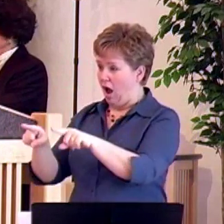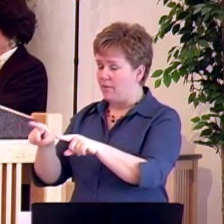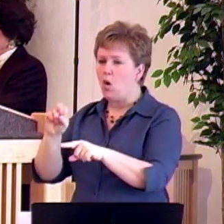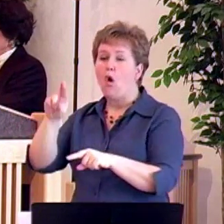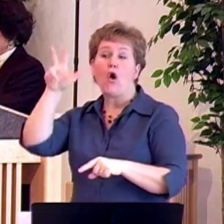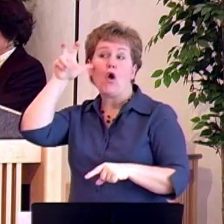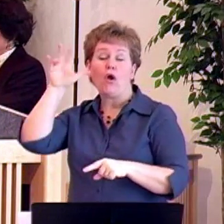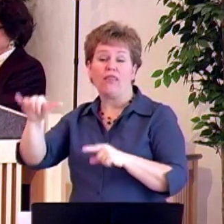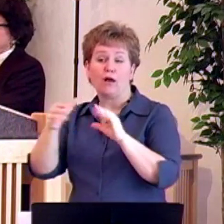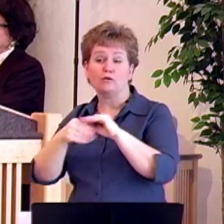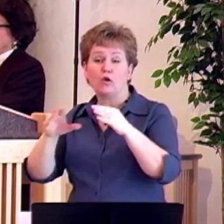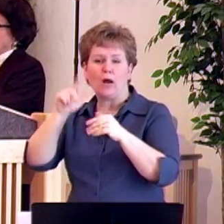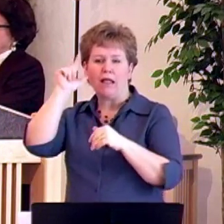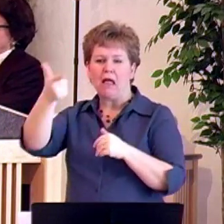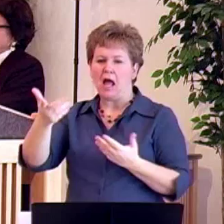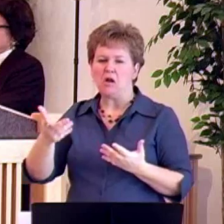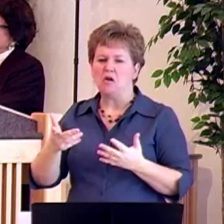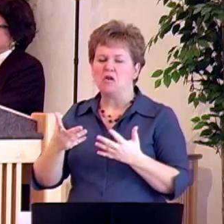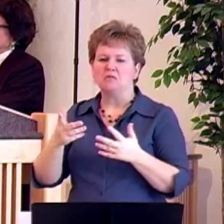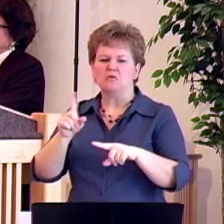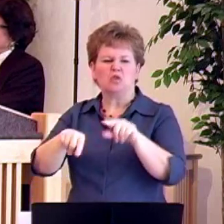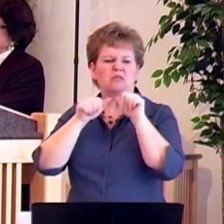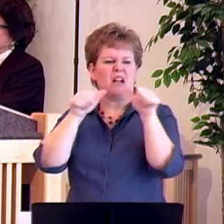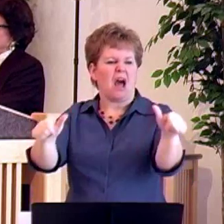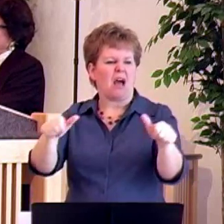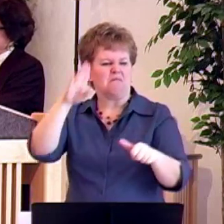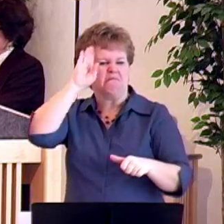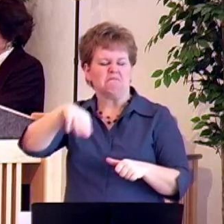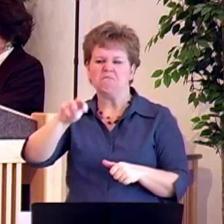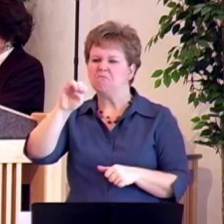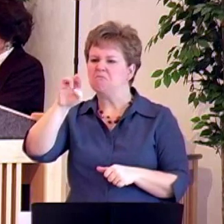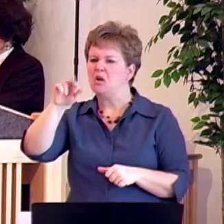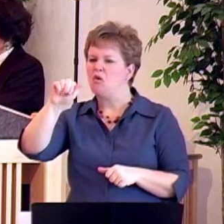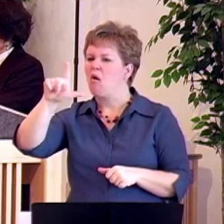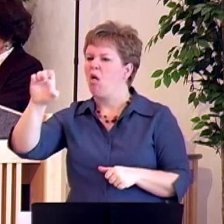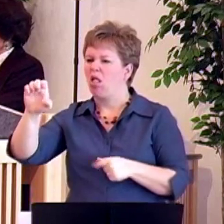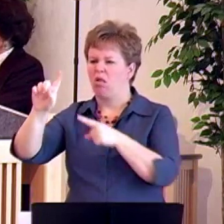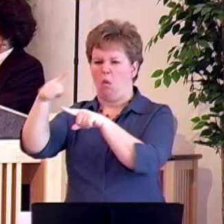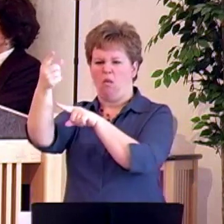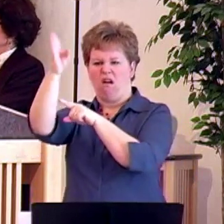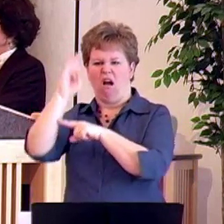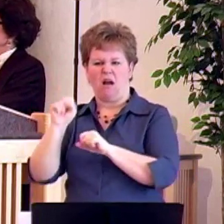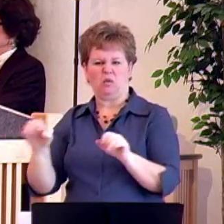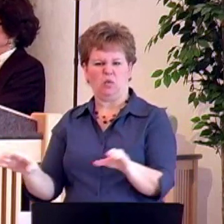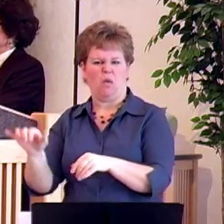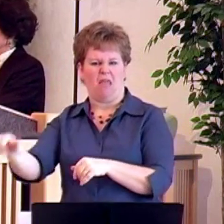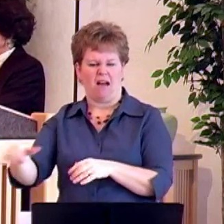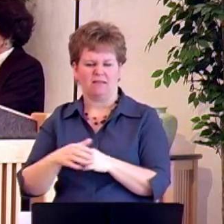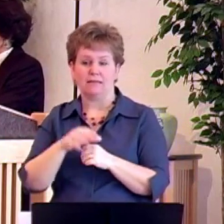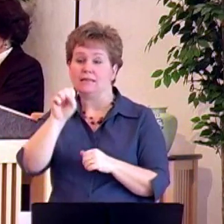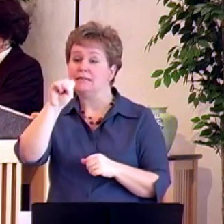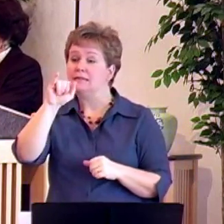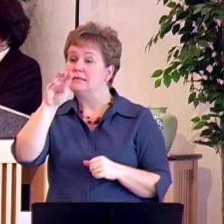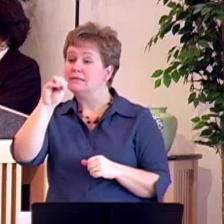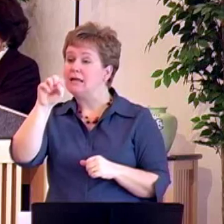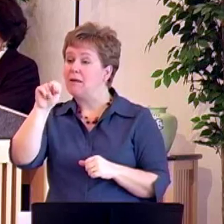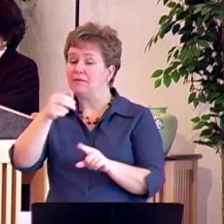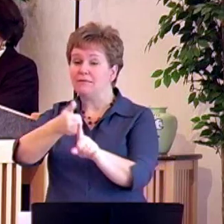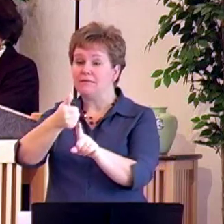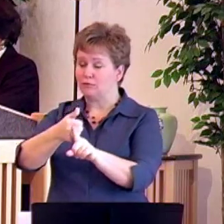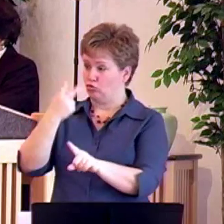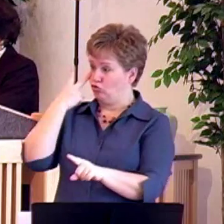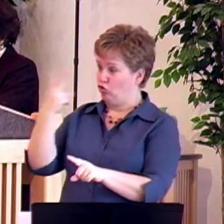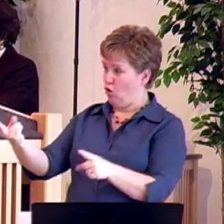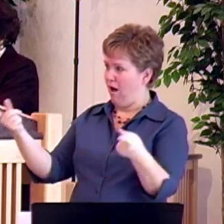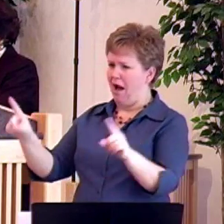the story later could deny that this was a miracle only God himself could do. Simon and the others certainly saw it